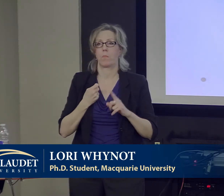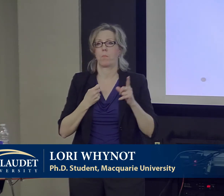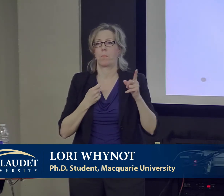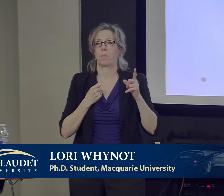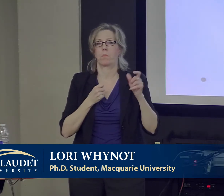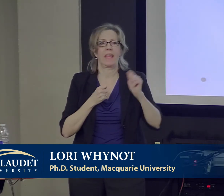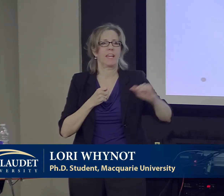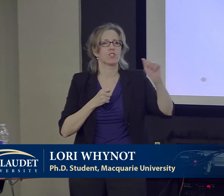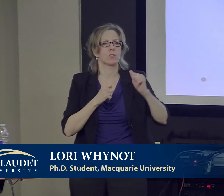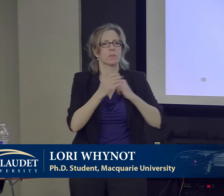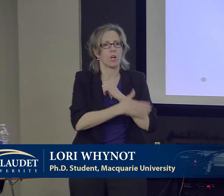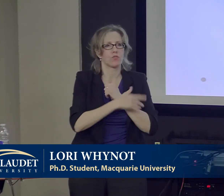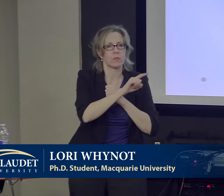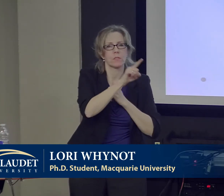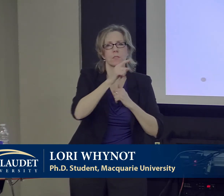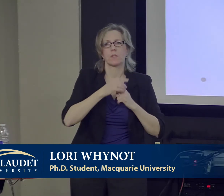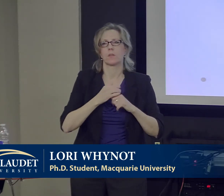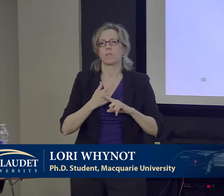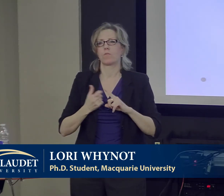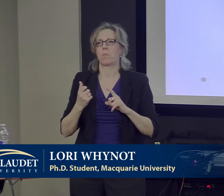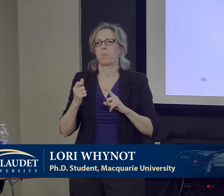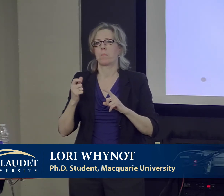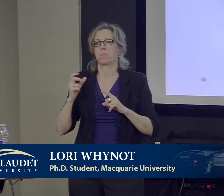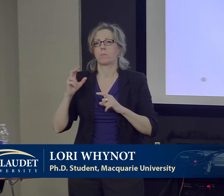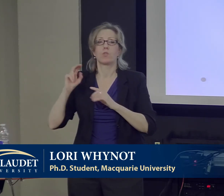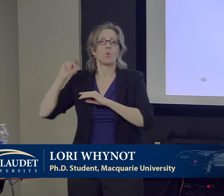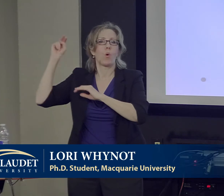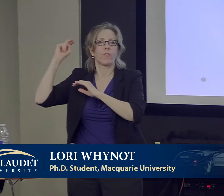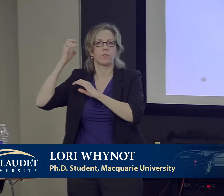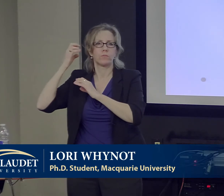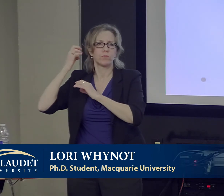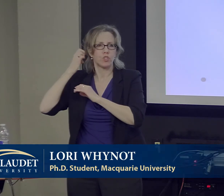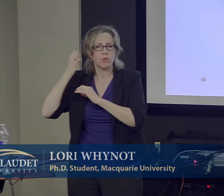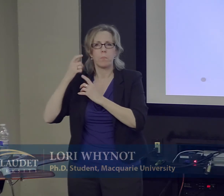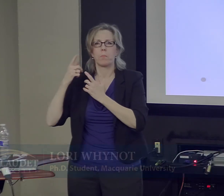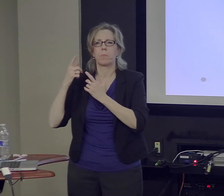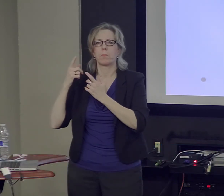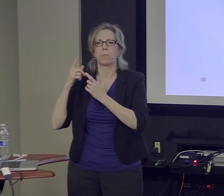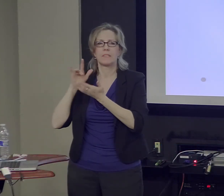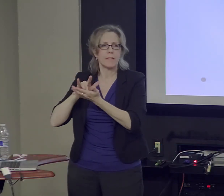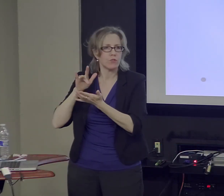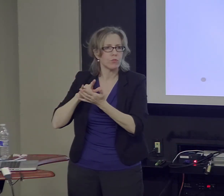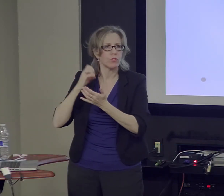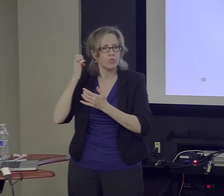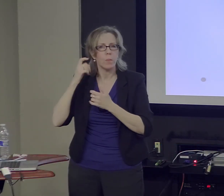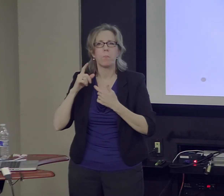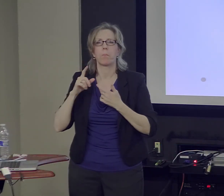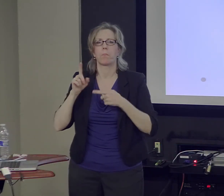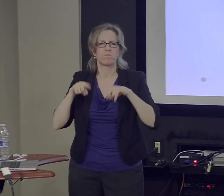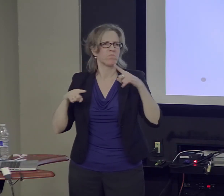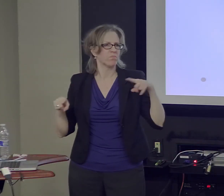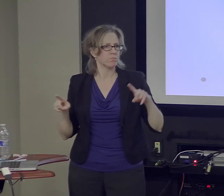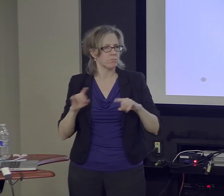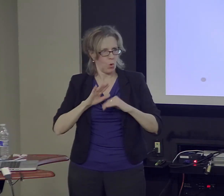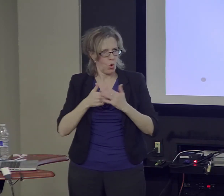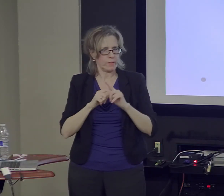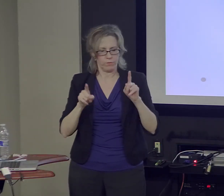Brazil, from some Asian countries, Northern European countries, Central European